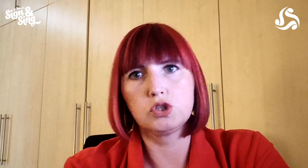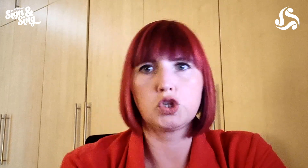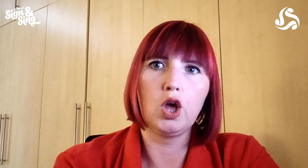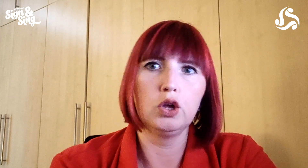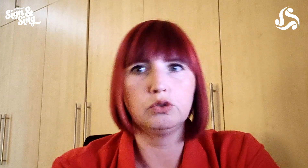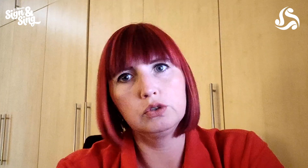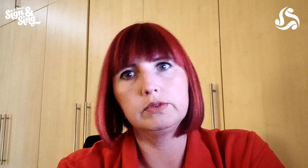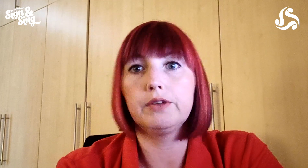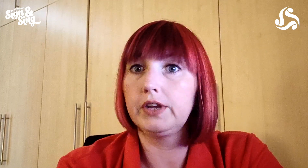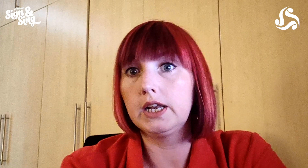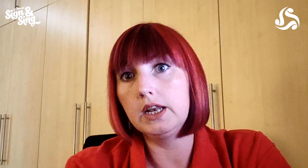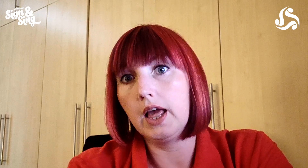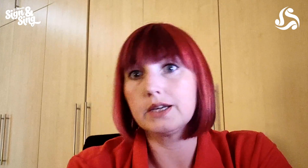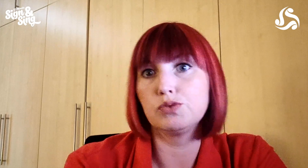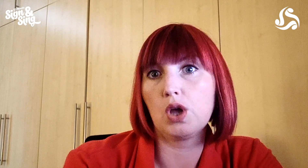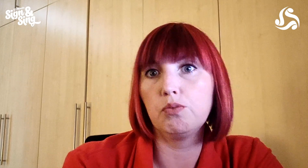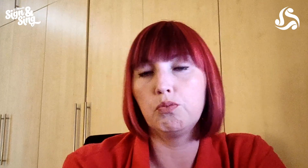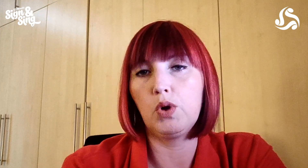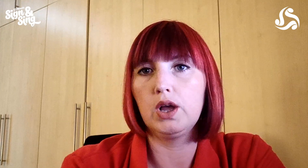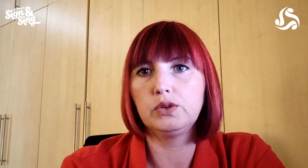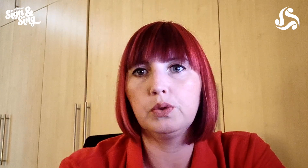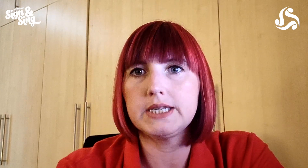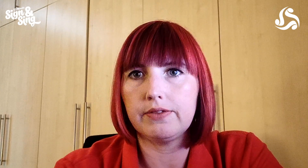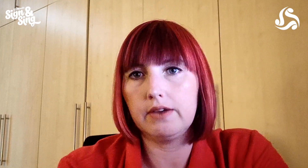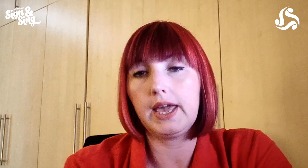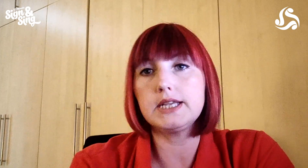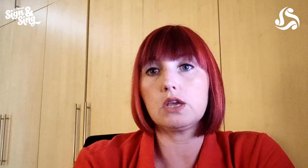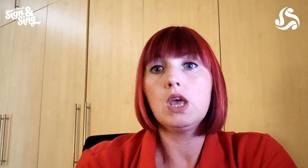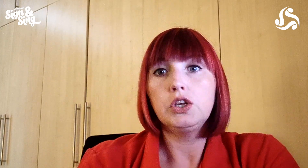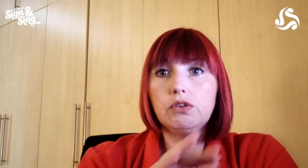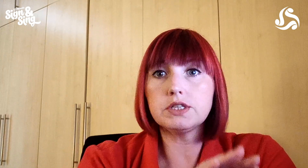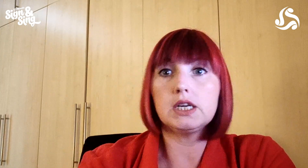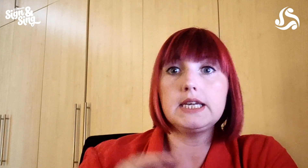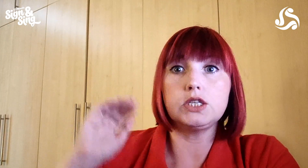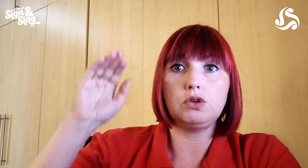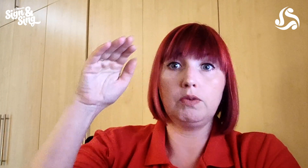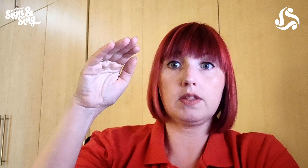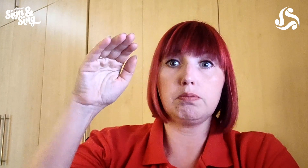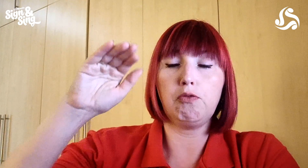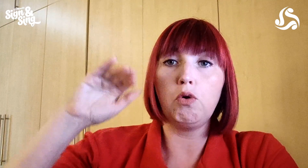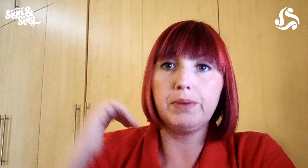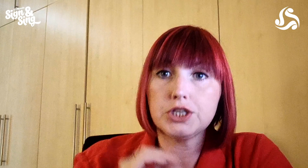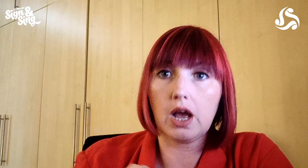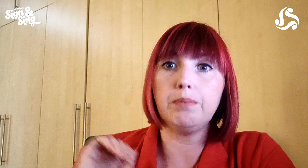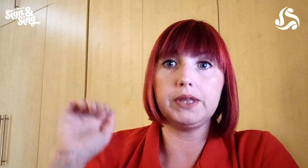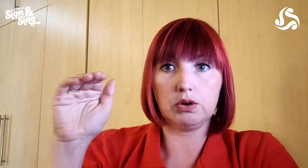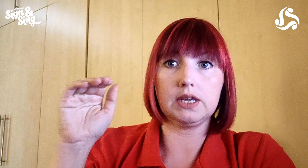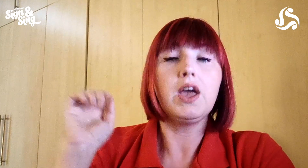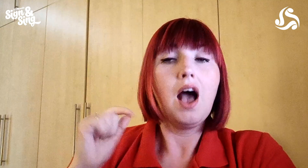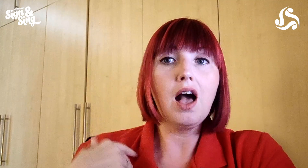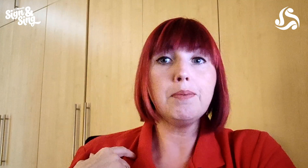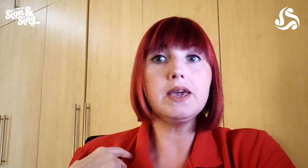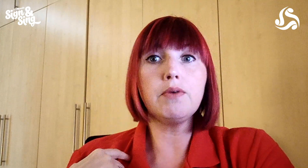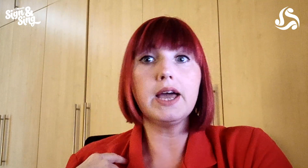hot sun, feeling like I'm someone, all the way down there, okay? So you guys are going to need to, we've done this before, pitch it up the